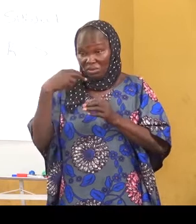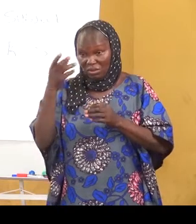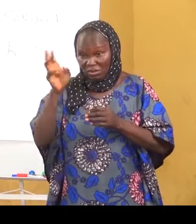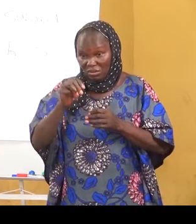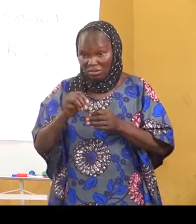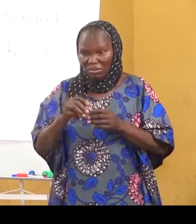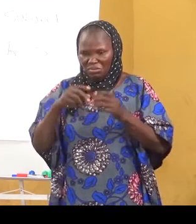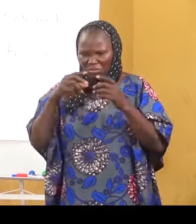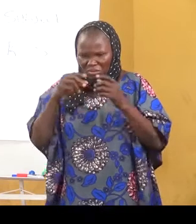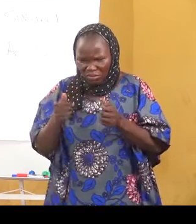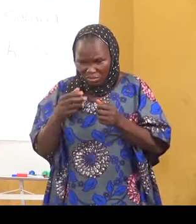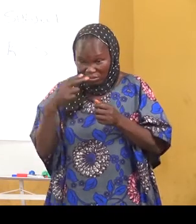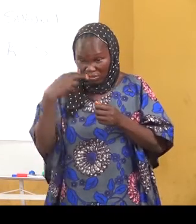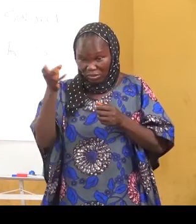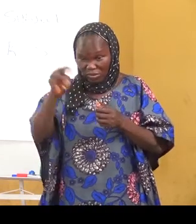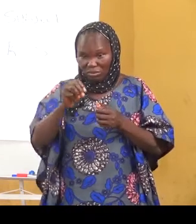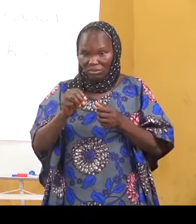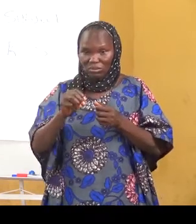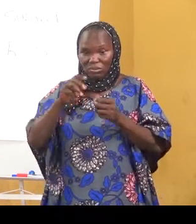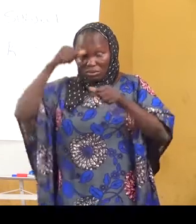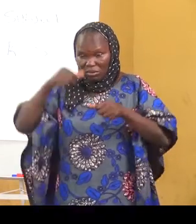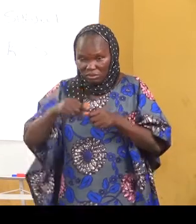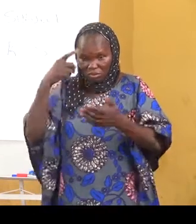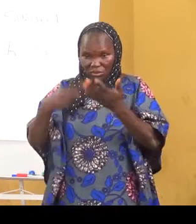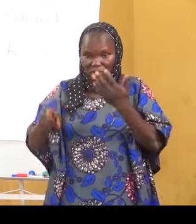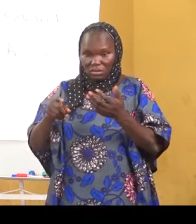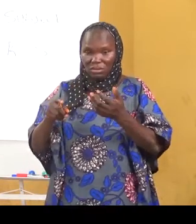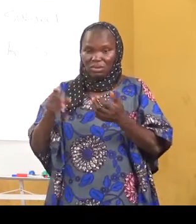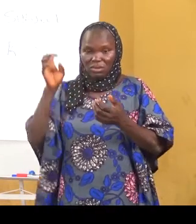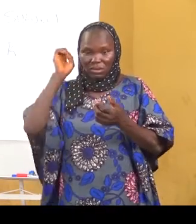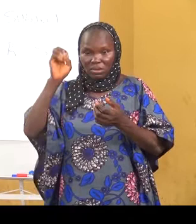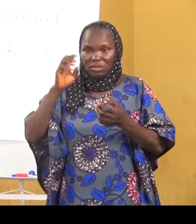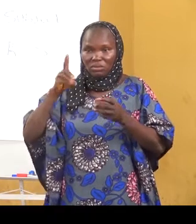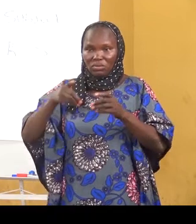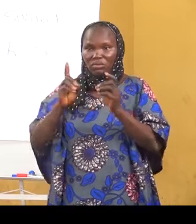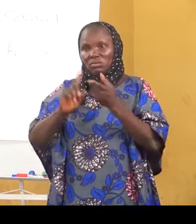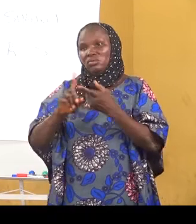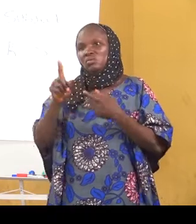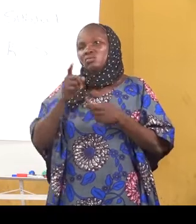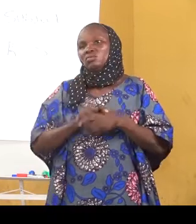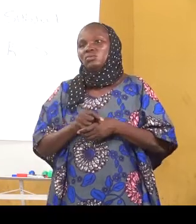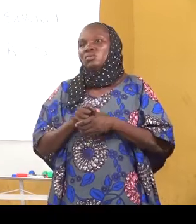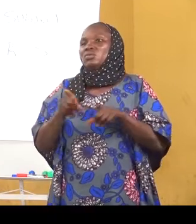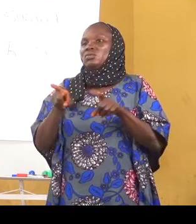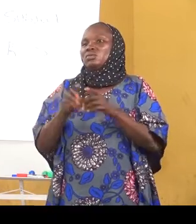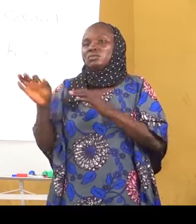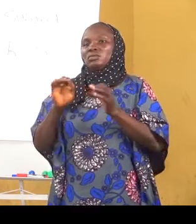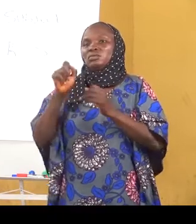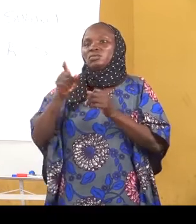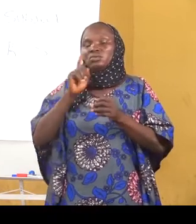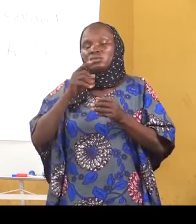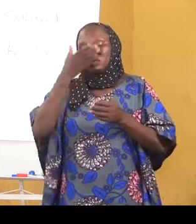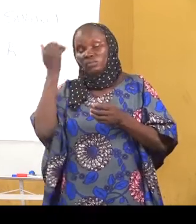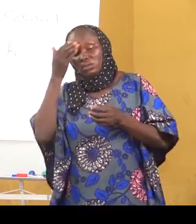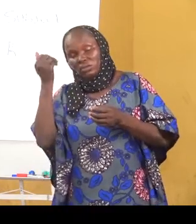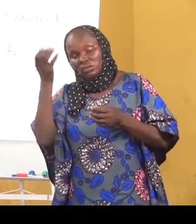she has just offended me." Now, students out there, it means you've not done anything. If you have forgiven and you